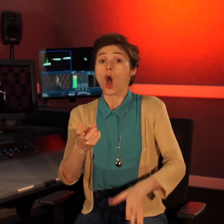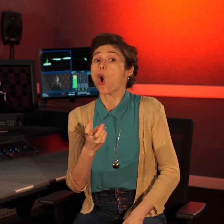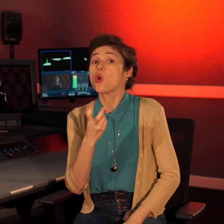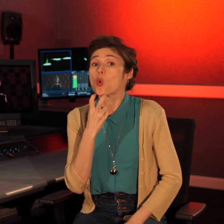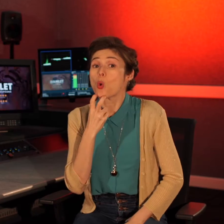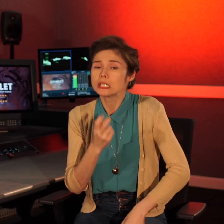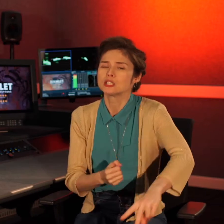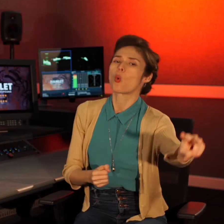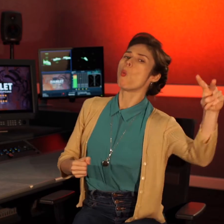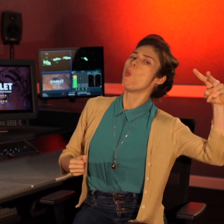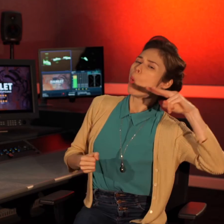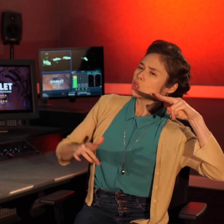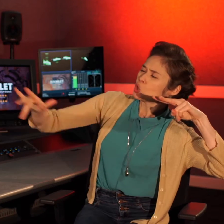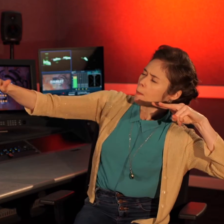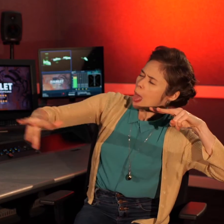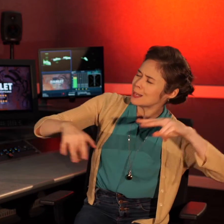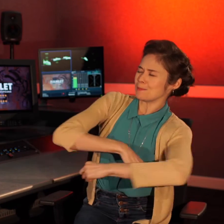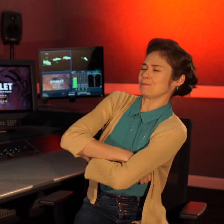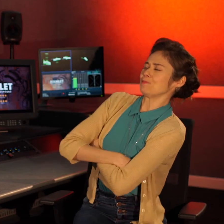After watching this scene during the performance of the play,